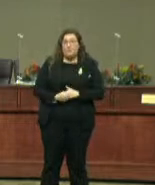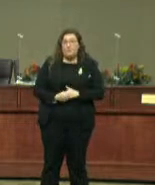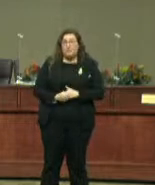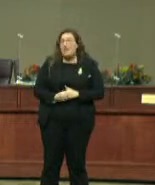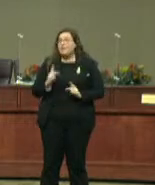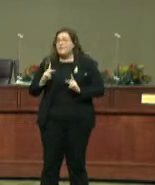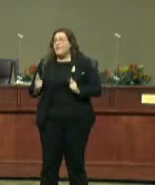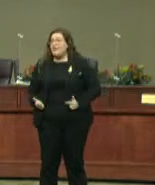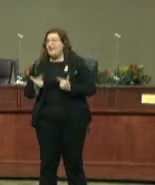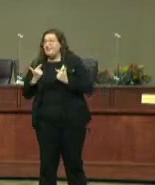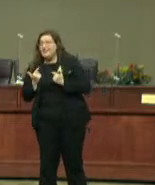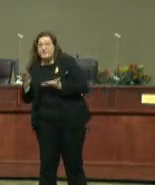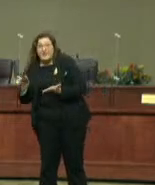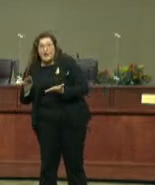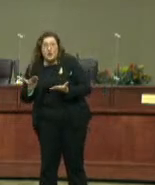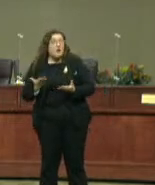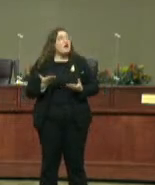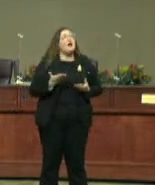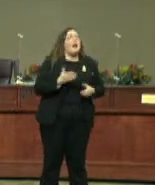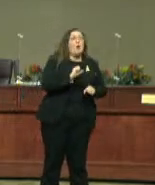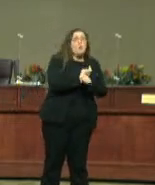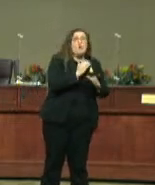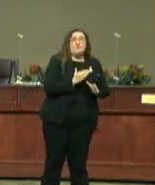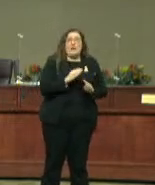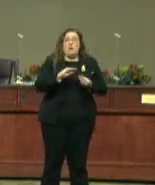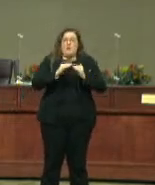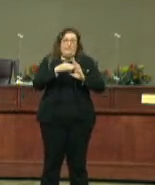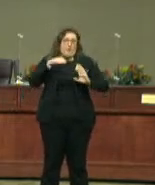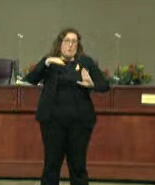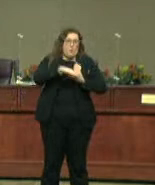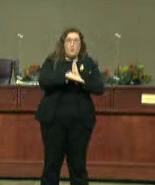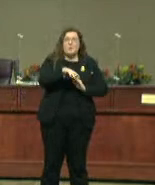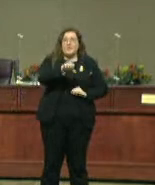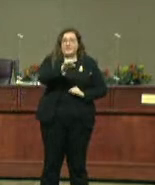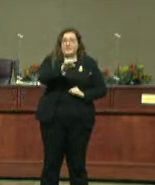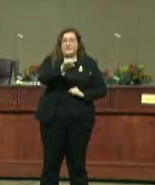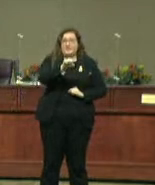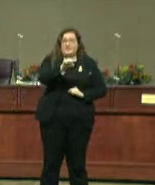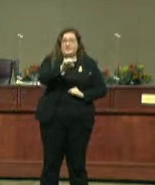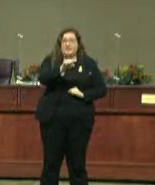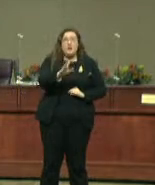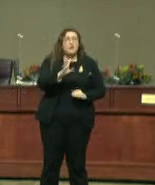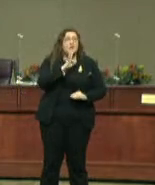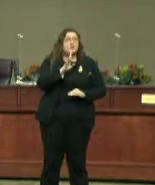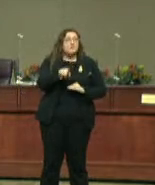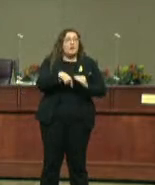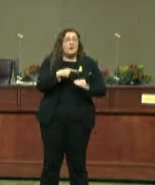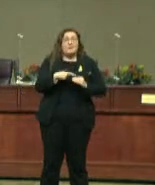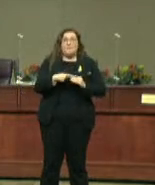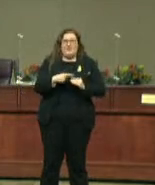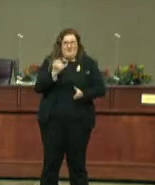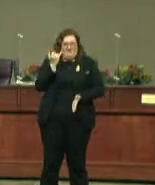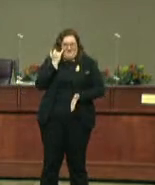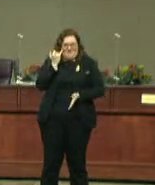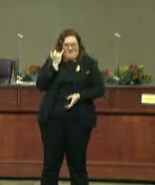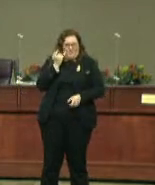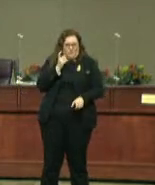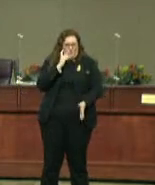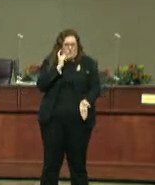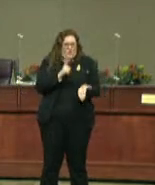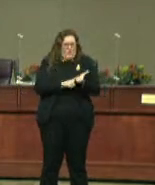workers. Second, even in cases of elevated number of workers with